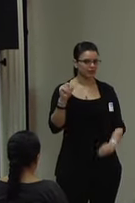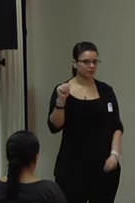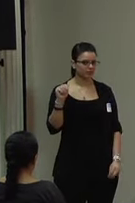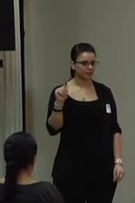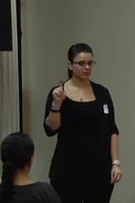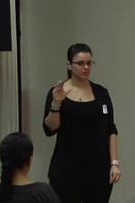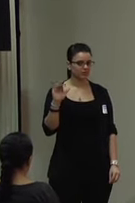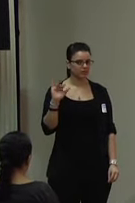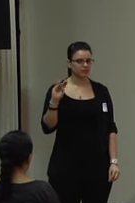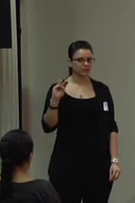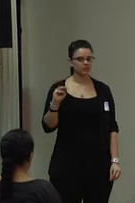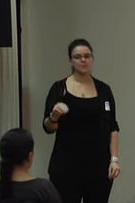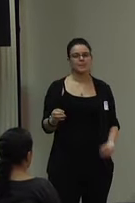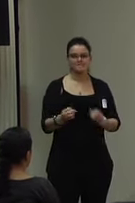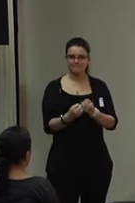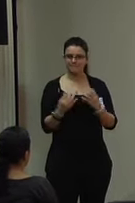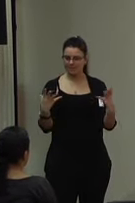doable.